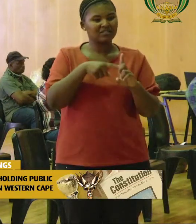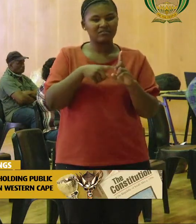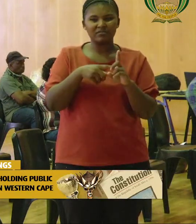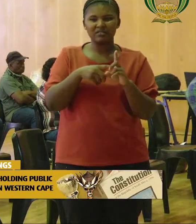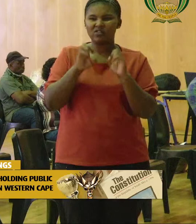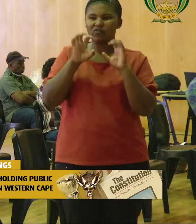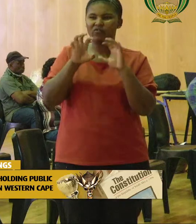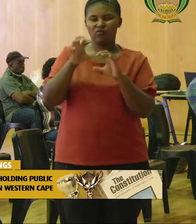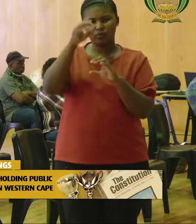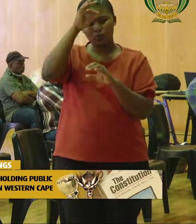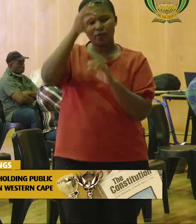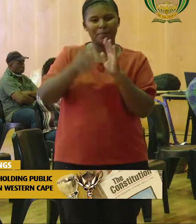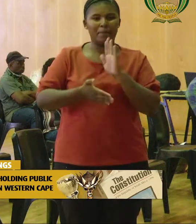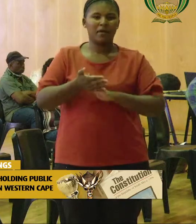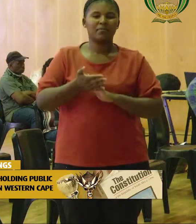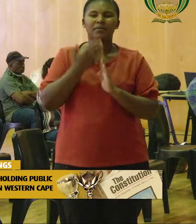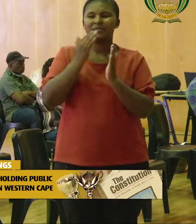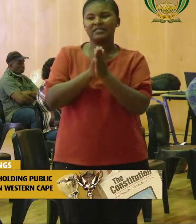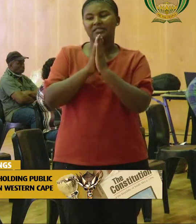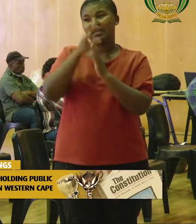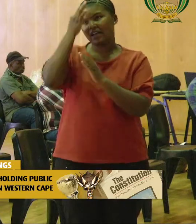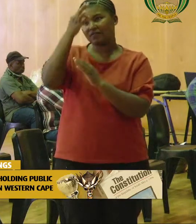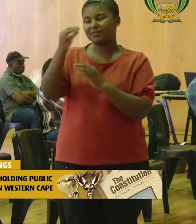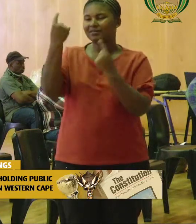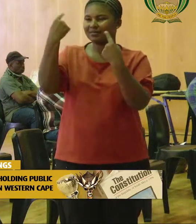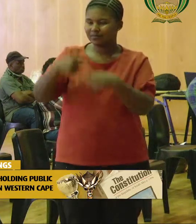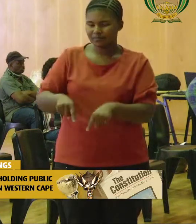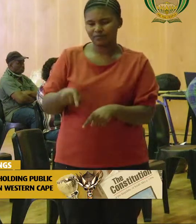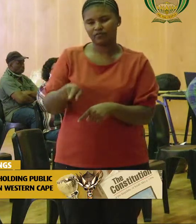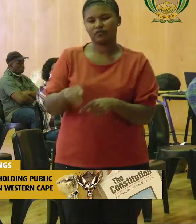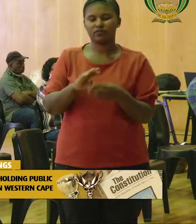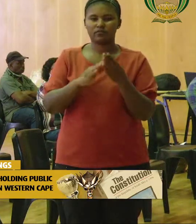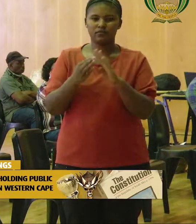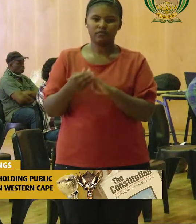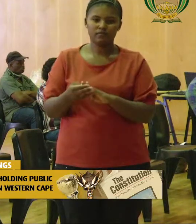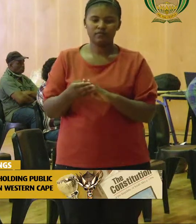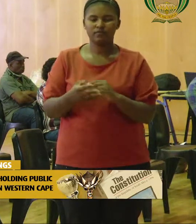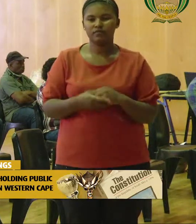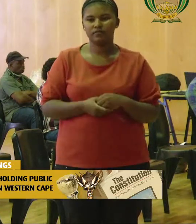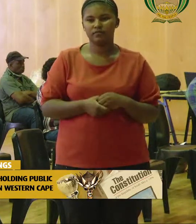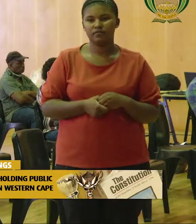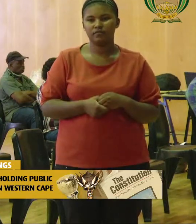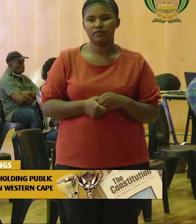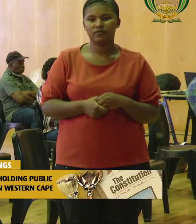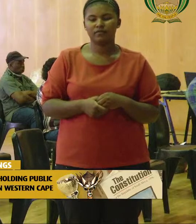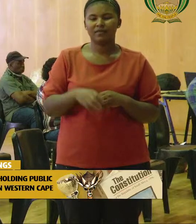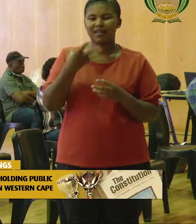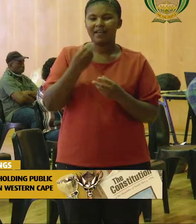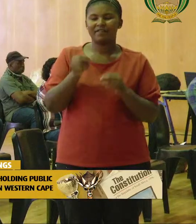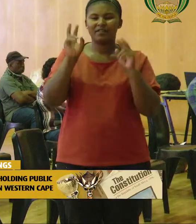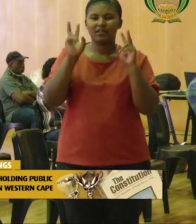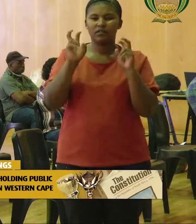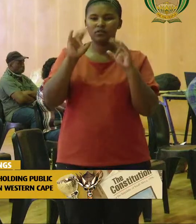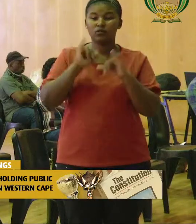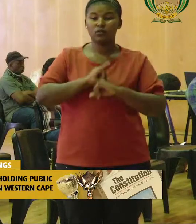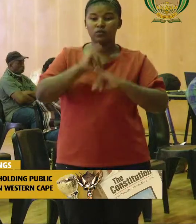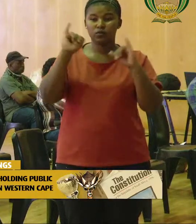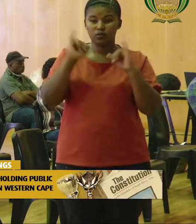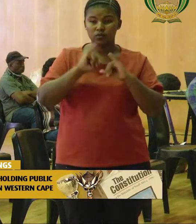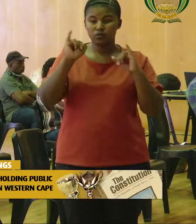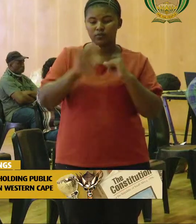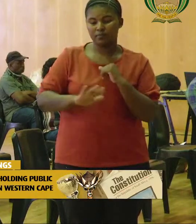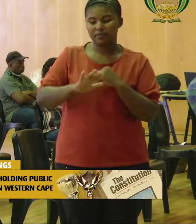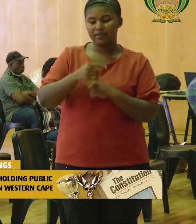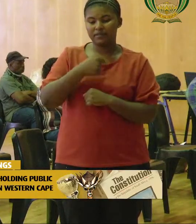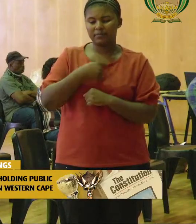ingathi angehla pha ngentla. Enye i-challenge esinayo is a burning issue phaa kwapha eward 2